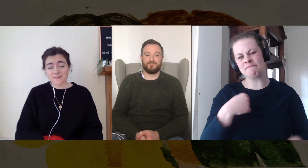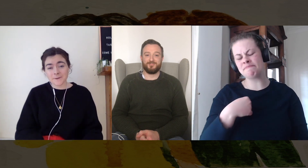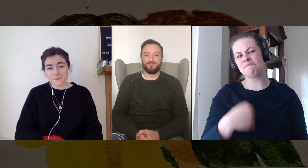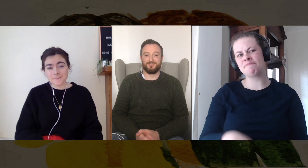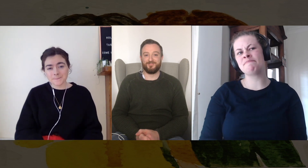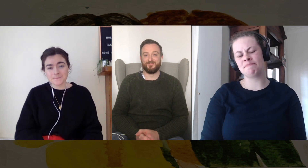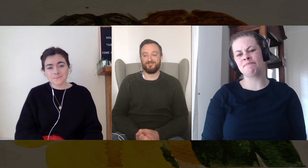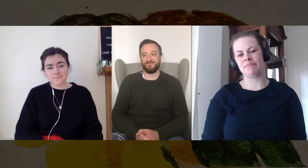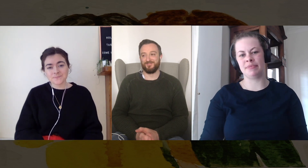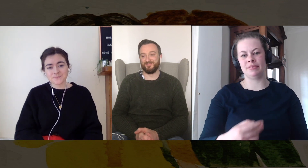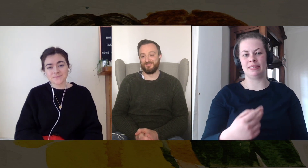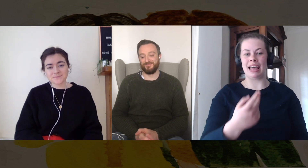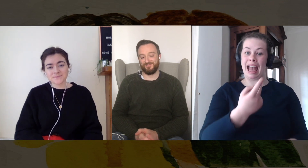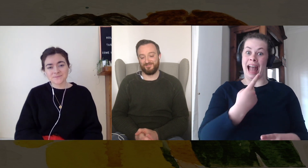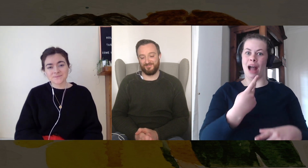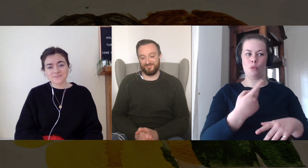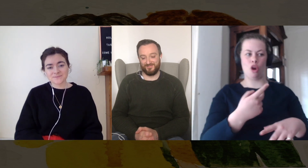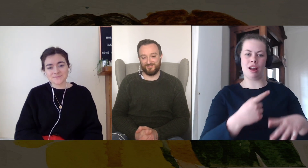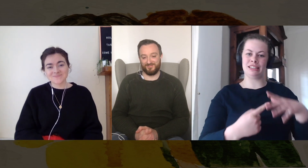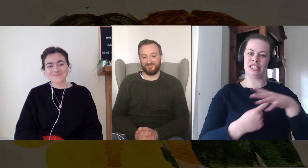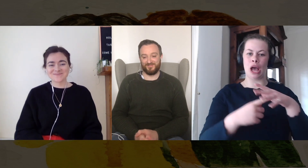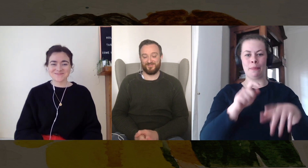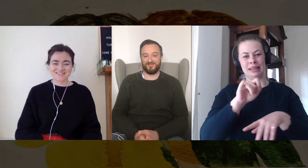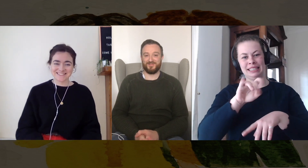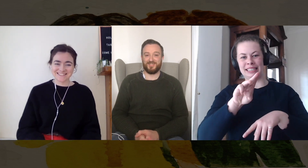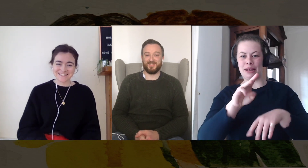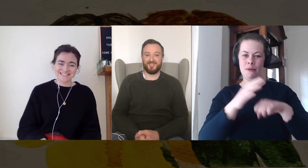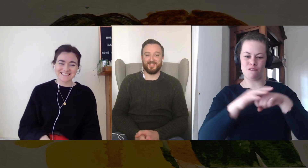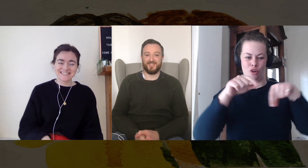They offered him to go and he decided to go.